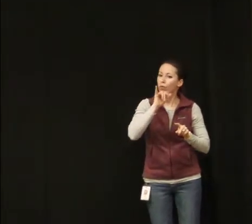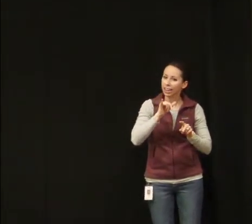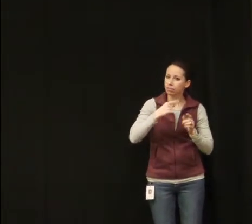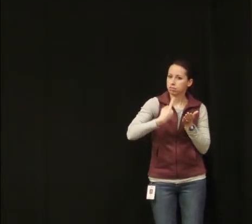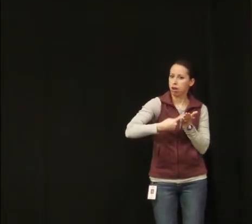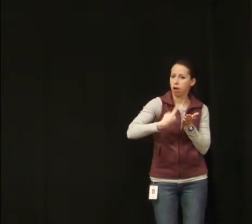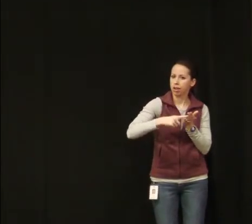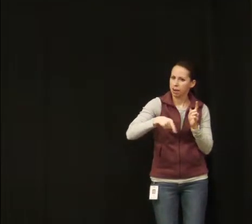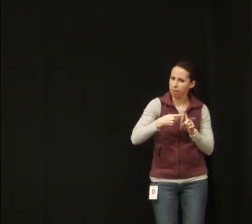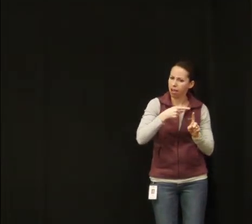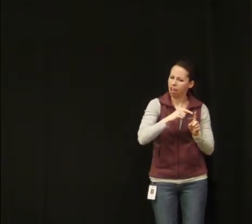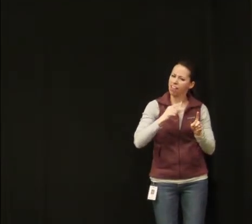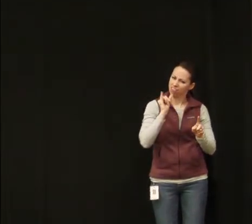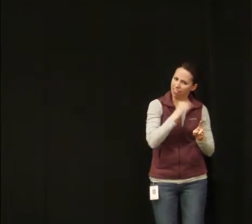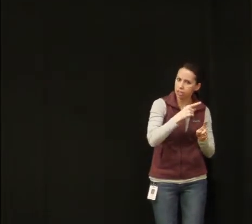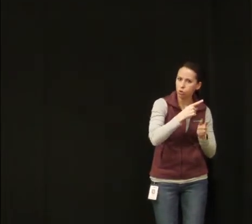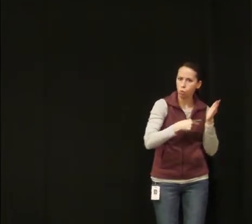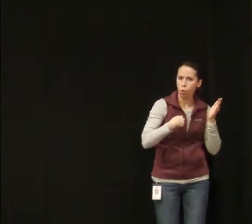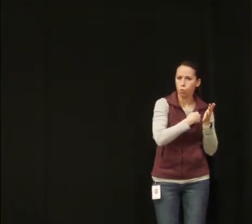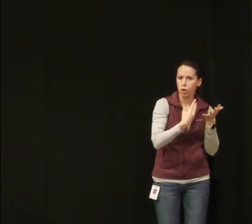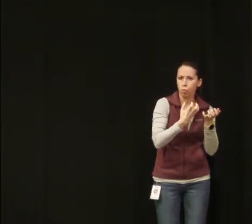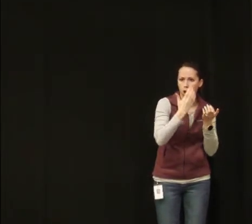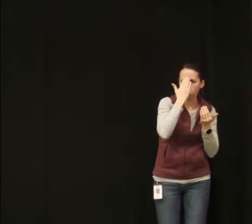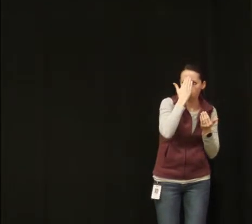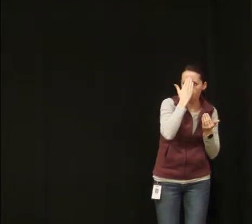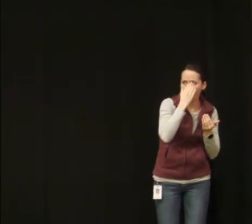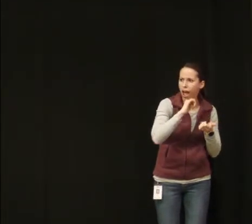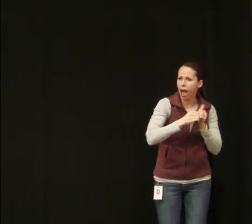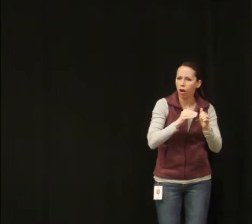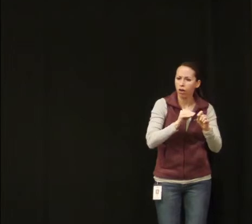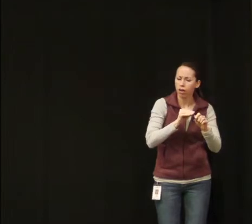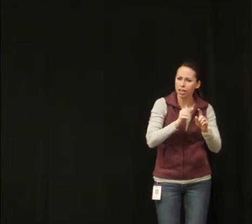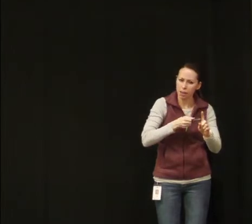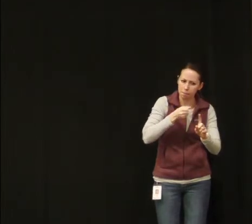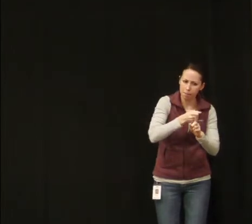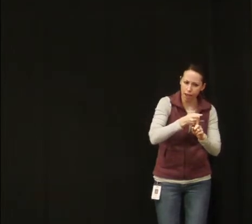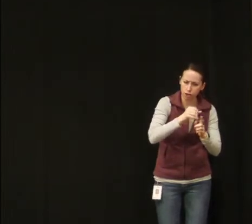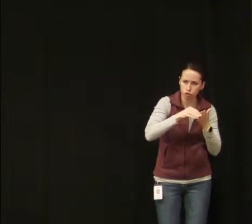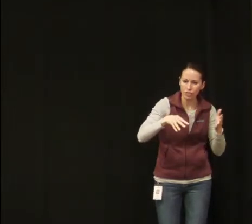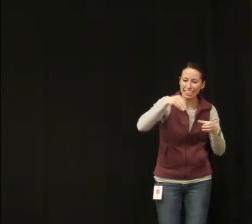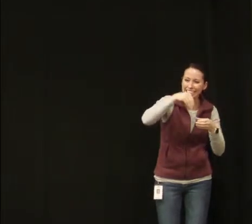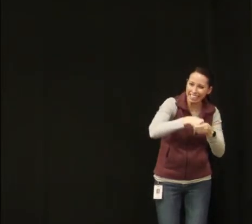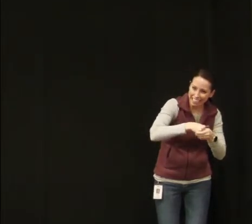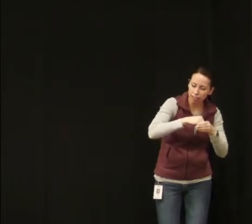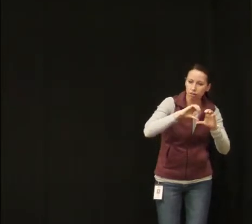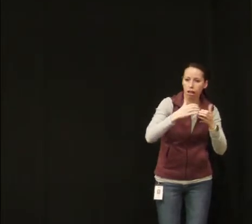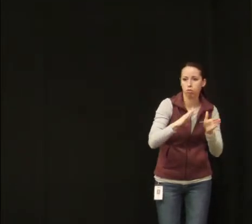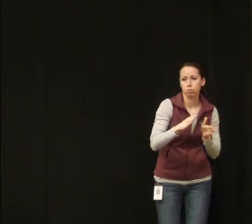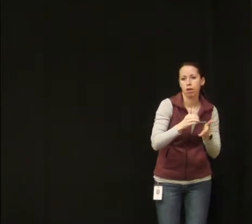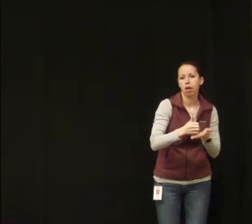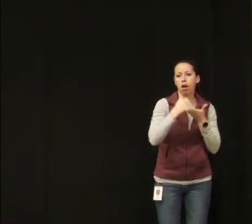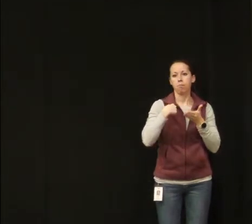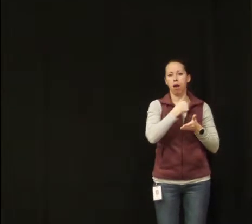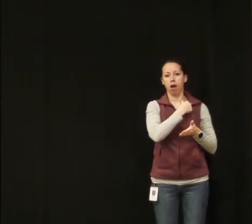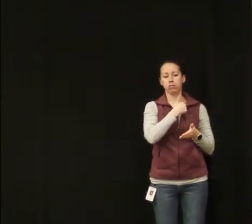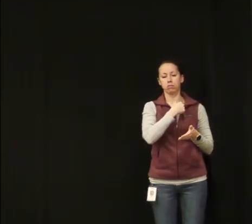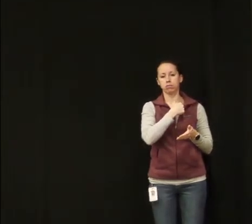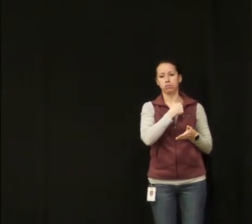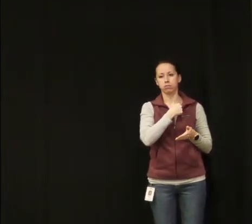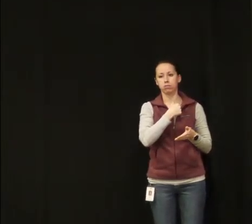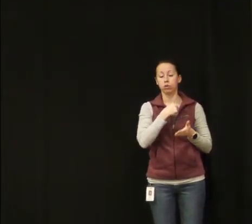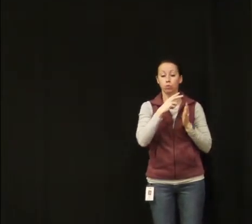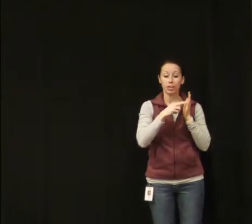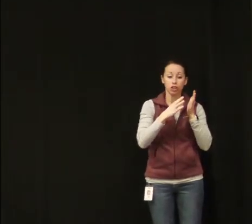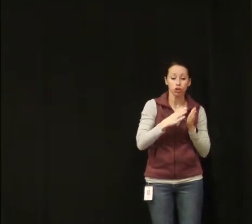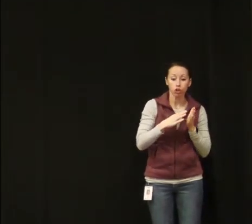how is it impacting the student in the classroom? That gives great information to us as readers and